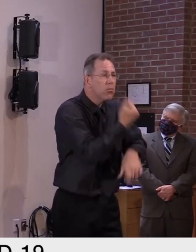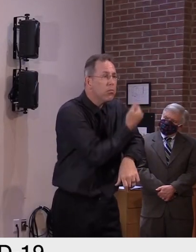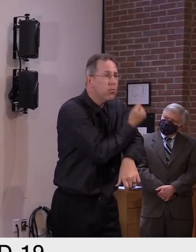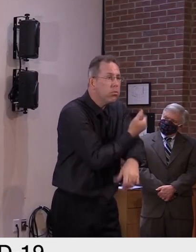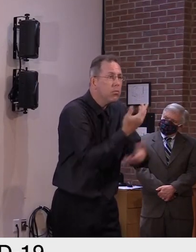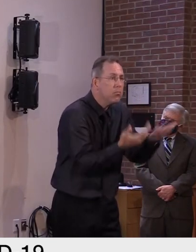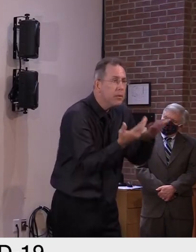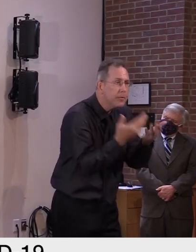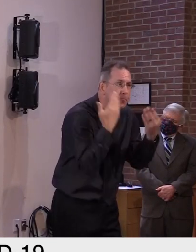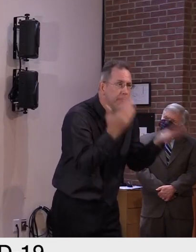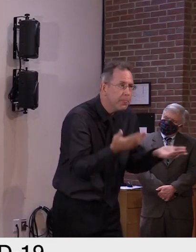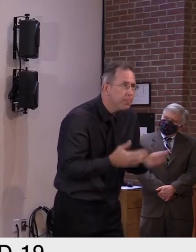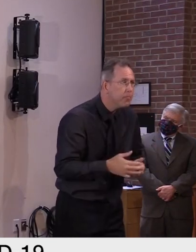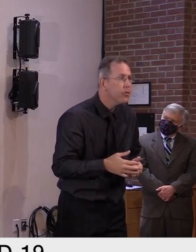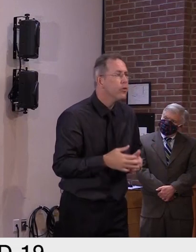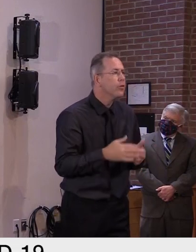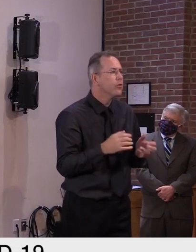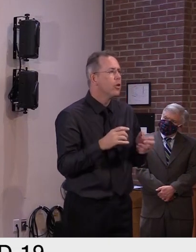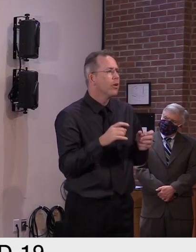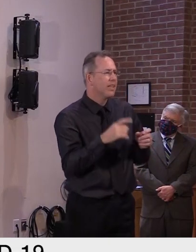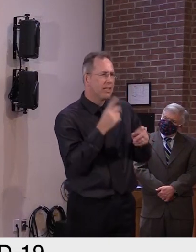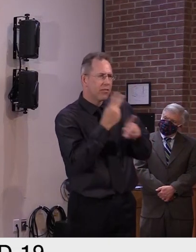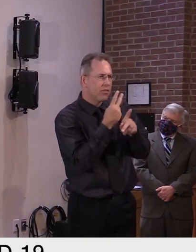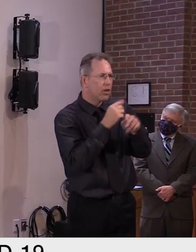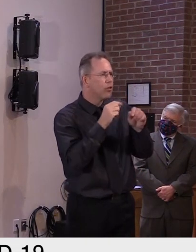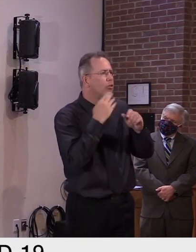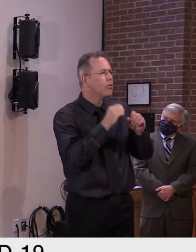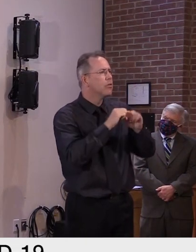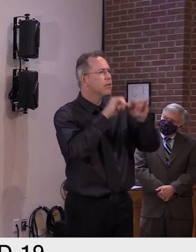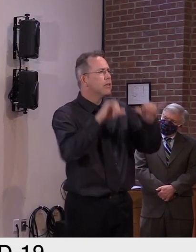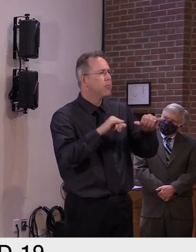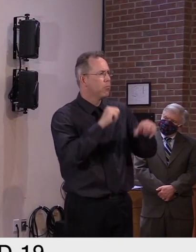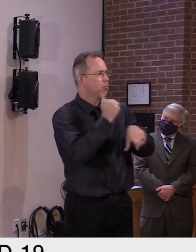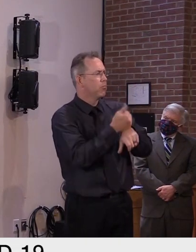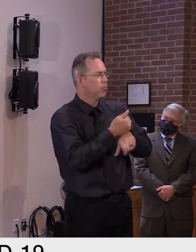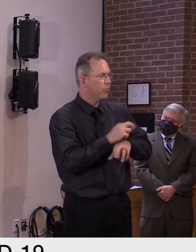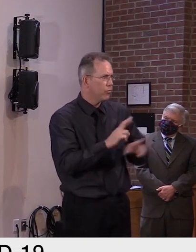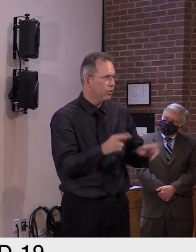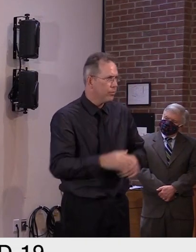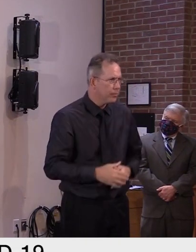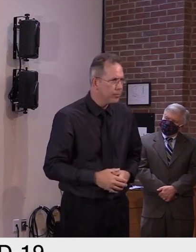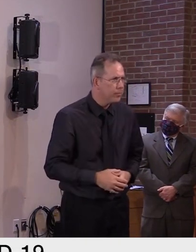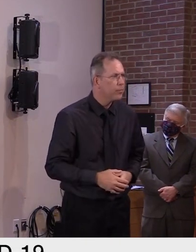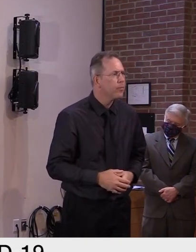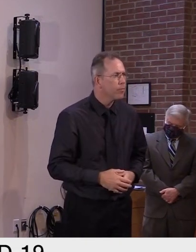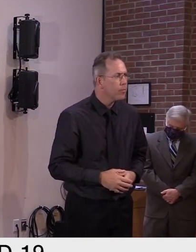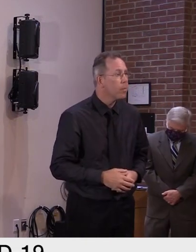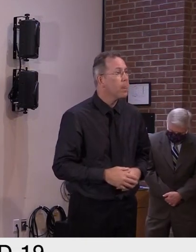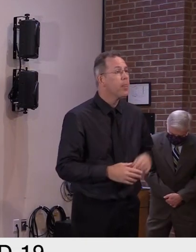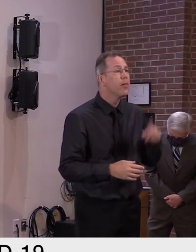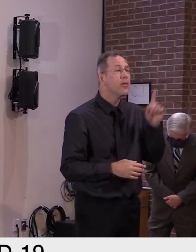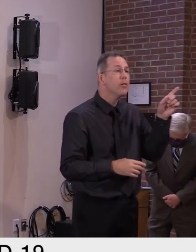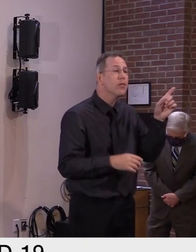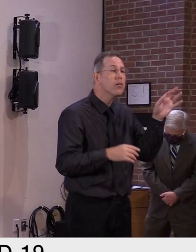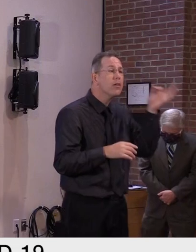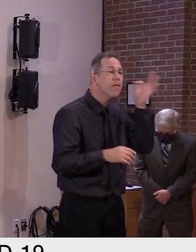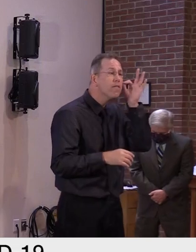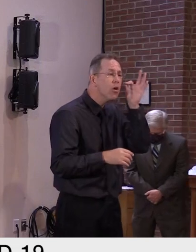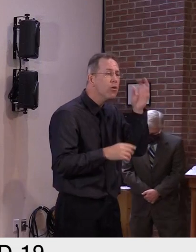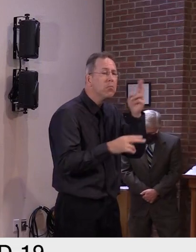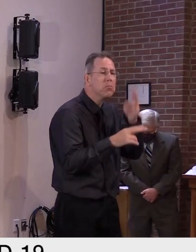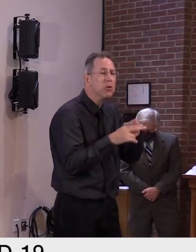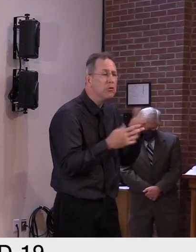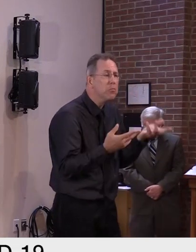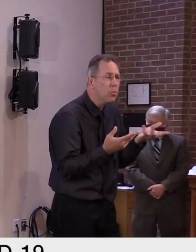Federal government also recently indicated it was going to be working with some of the commercial pharmacies for